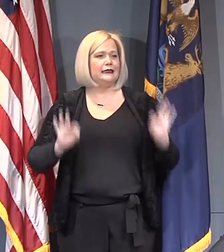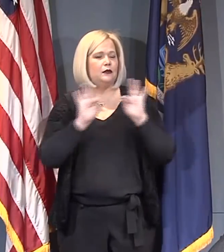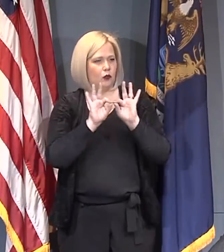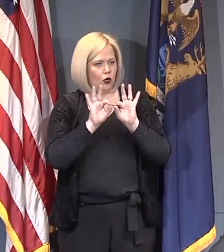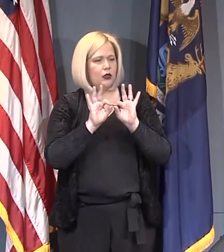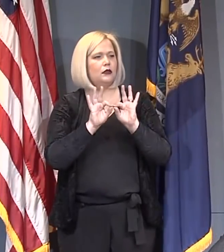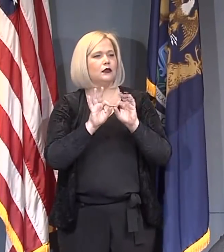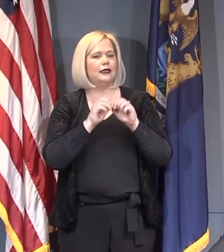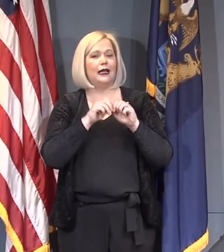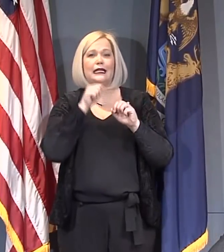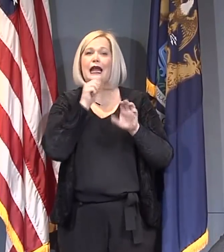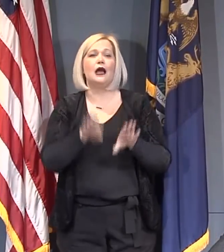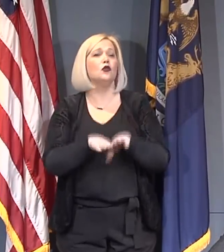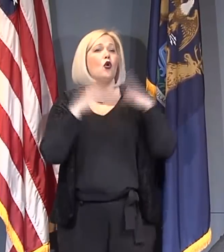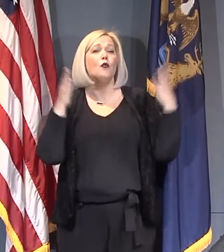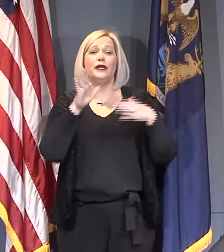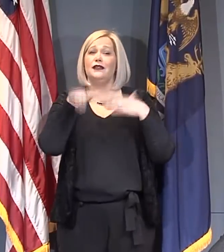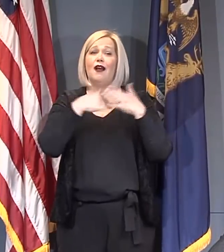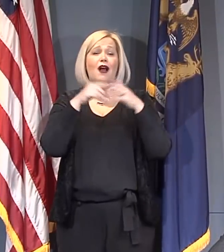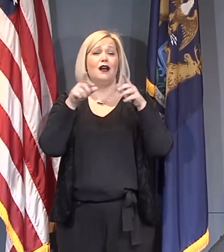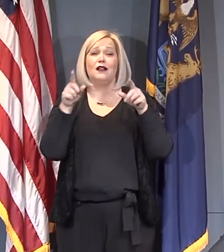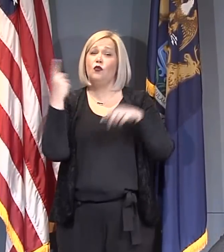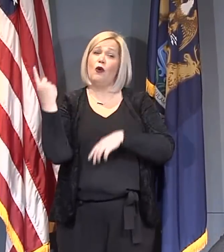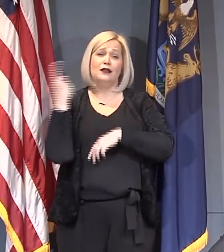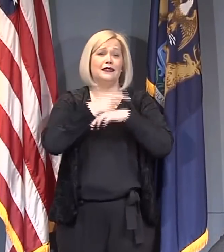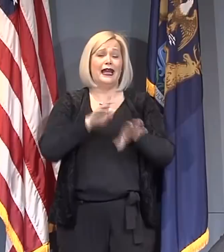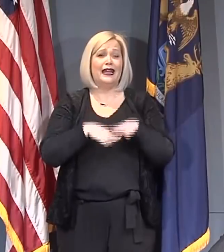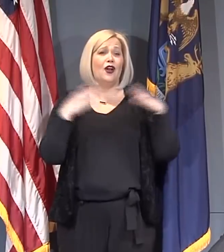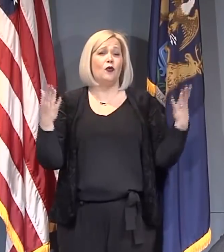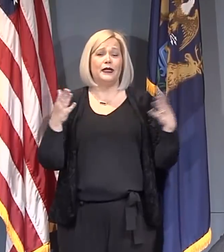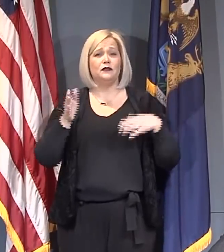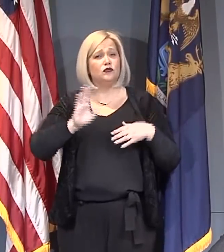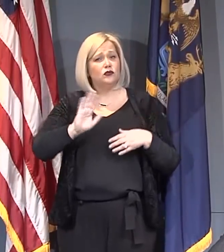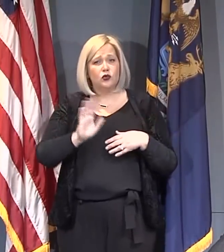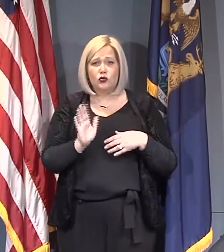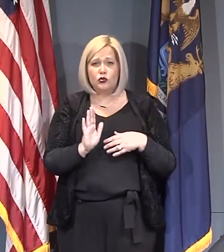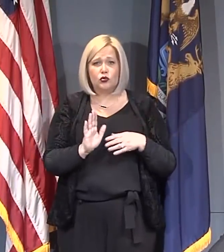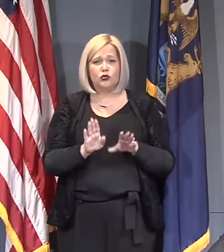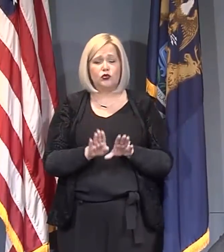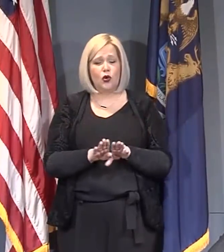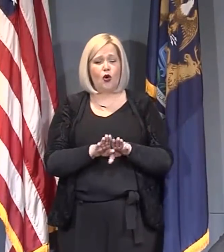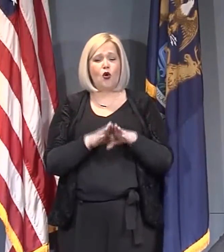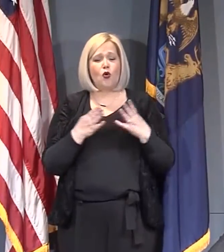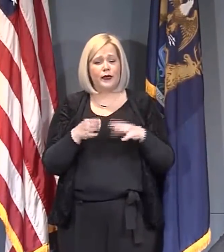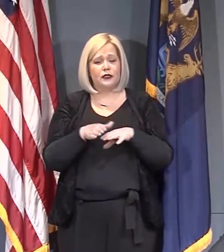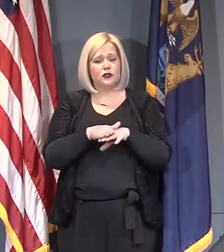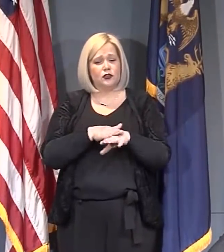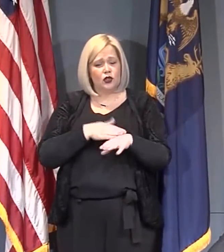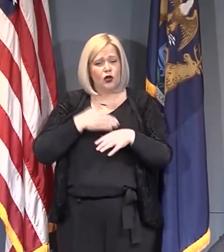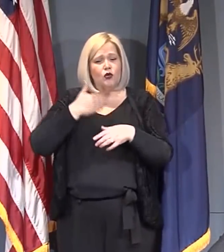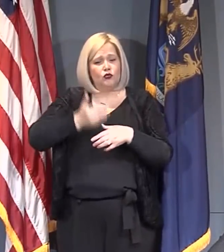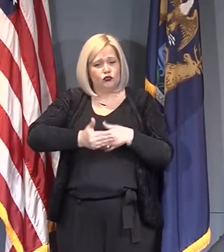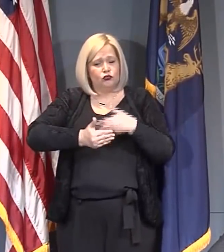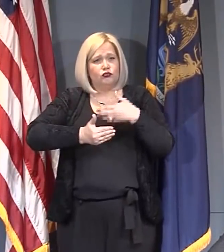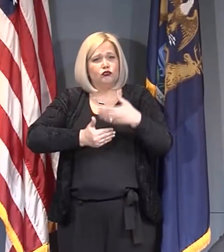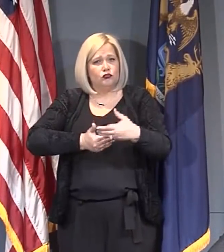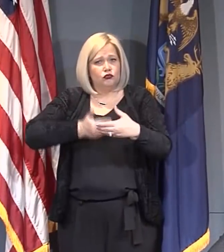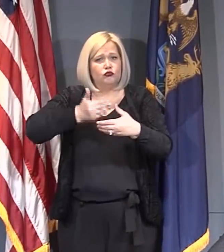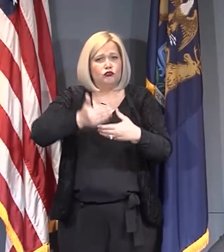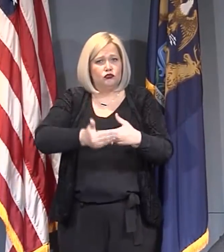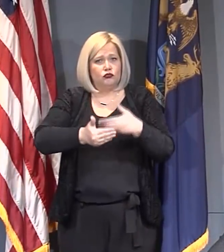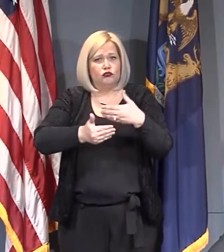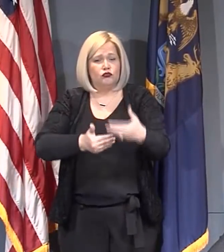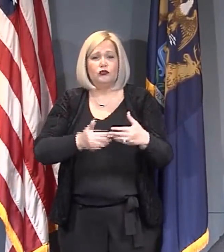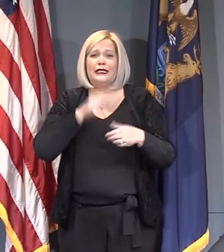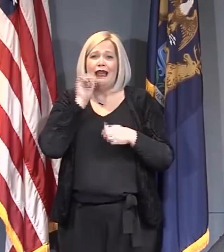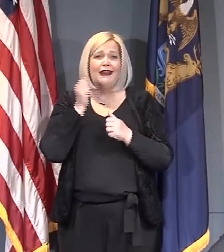re-engaging in waves. And it is going to take a while before everyone is back to work in the way that we think of it.